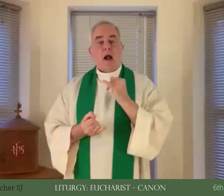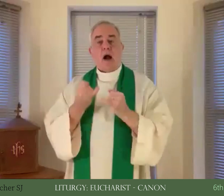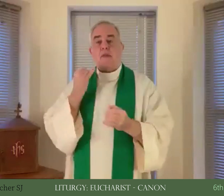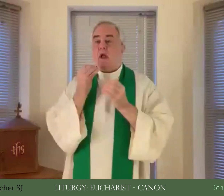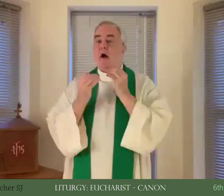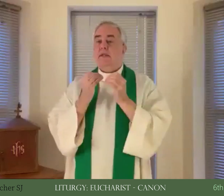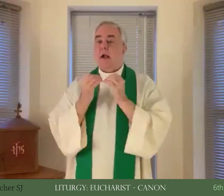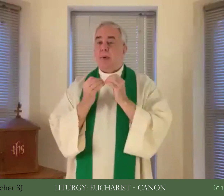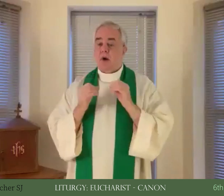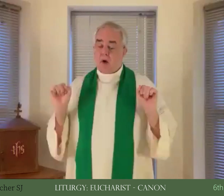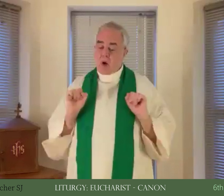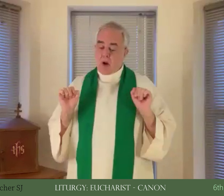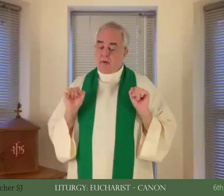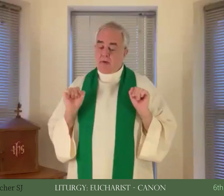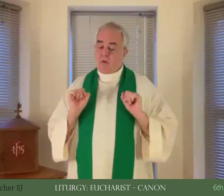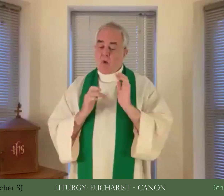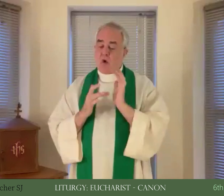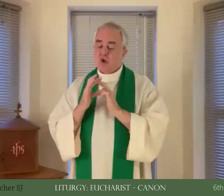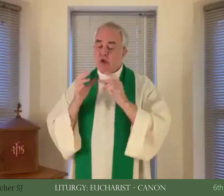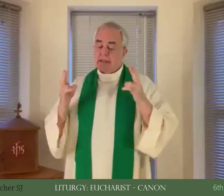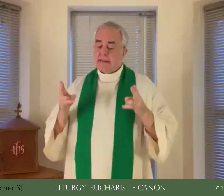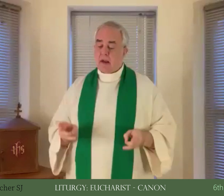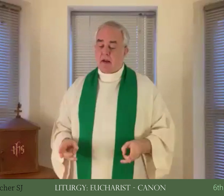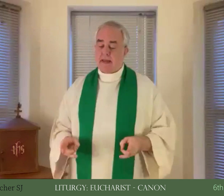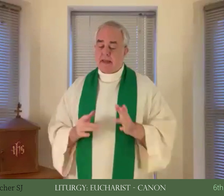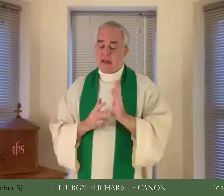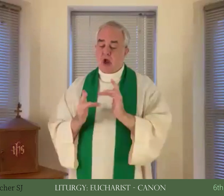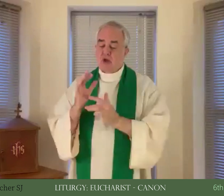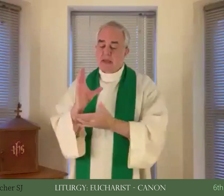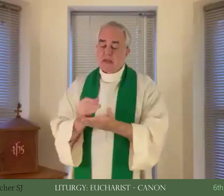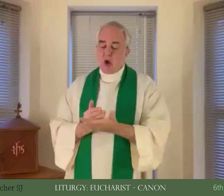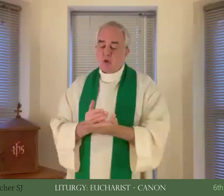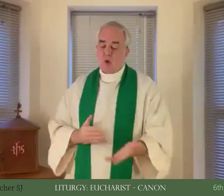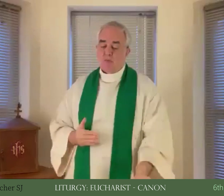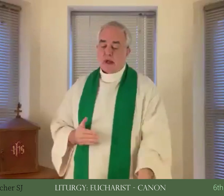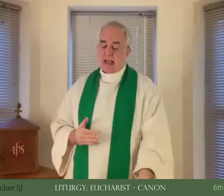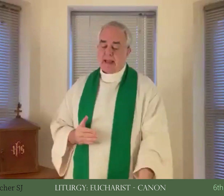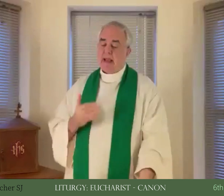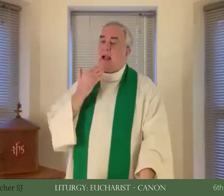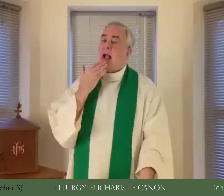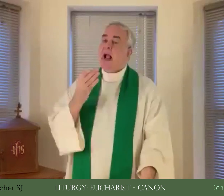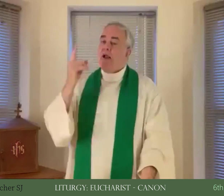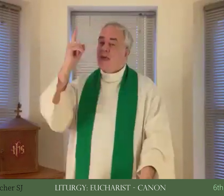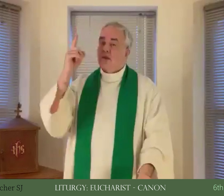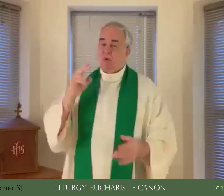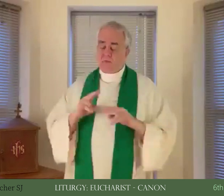At the Last Supper, before Jesus dies, Jesus took bread. He thanked you,